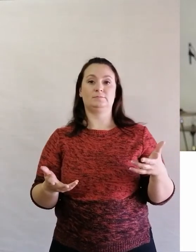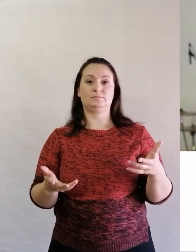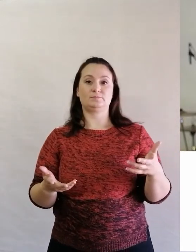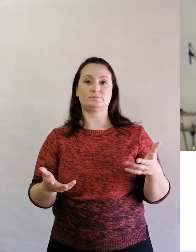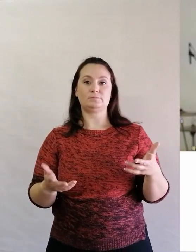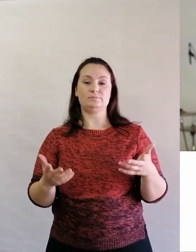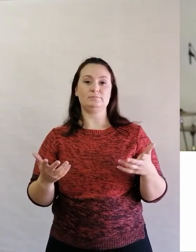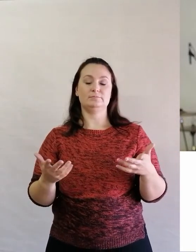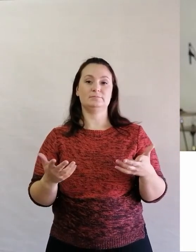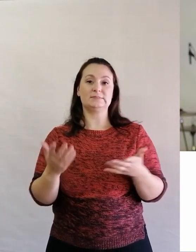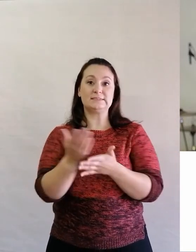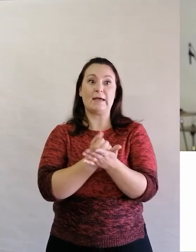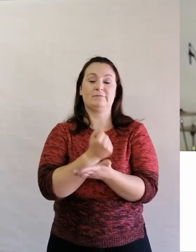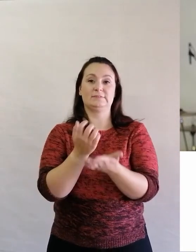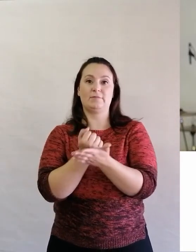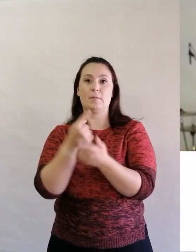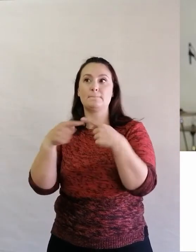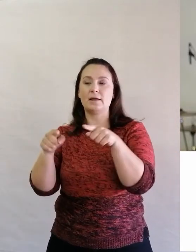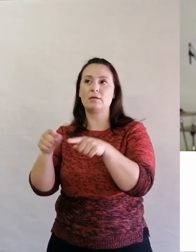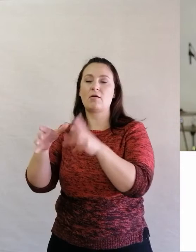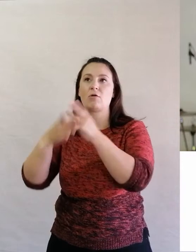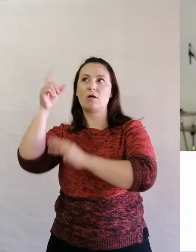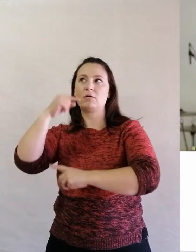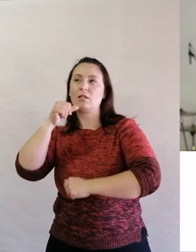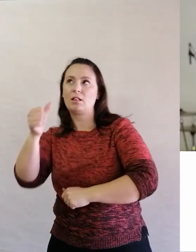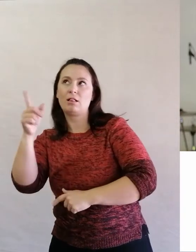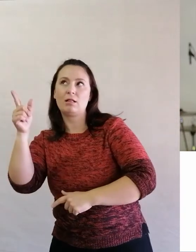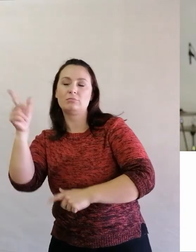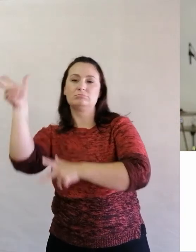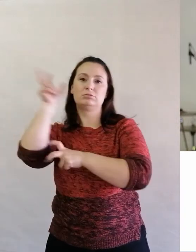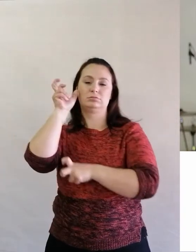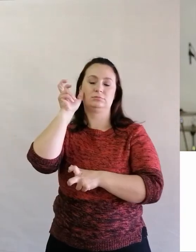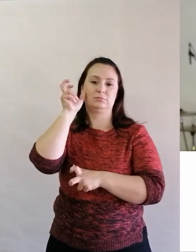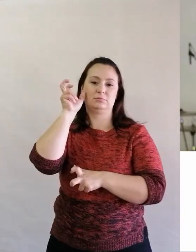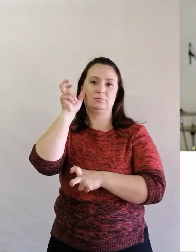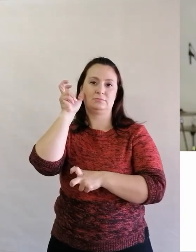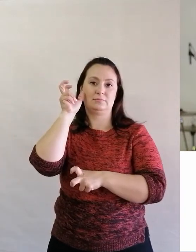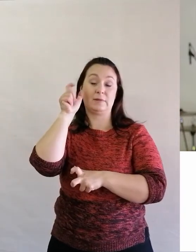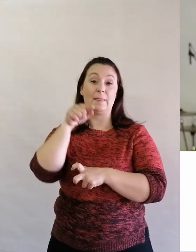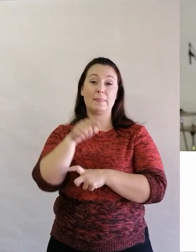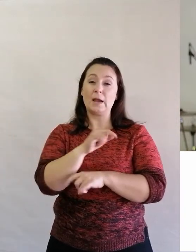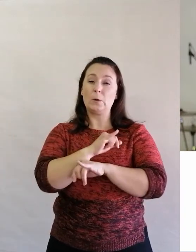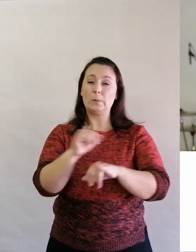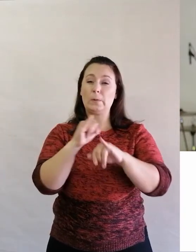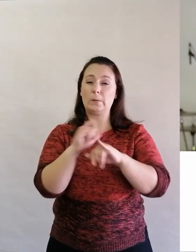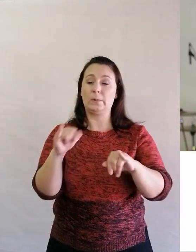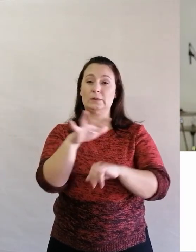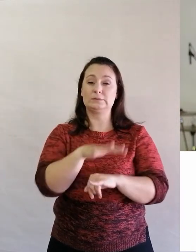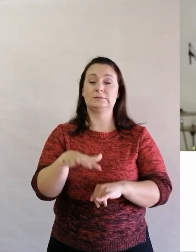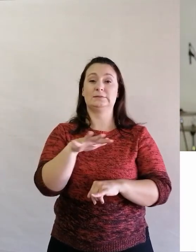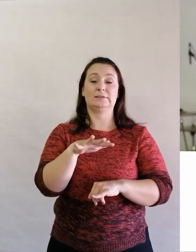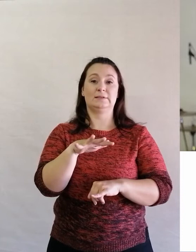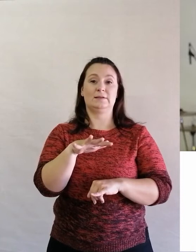Jews. Save us from the Romans. But he heard God. And in those dire circumstances, God wants to lead